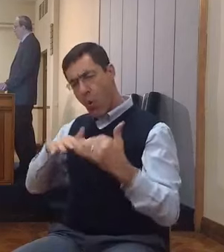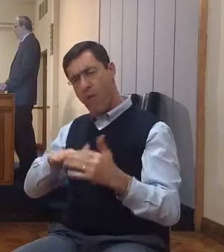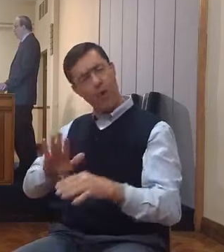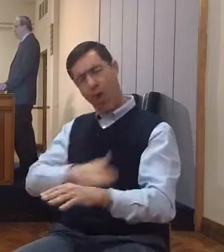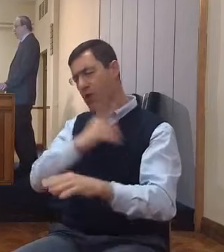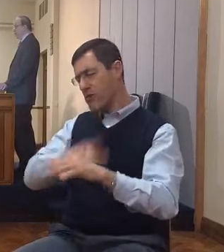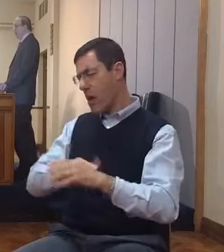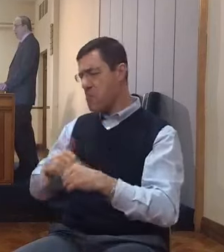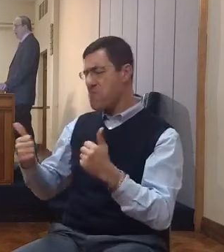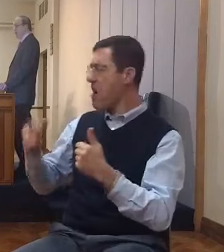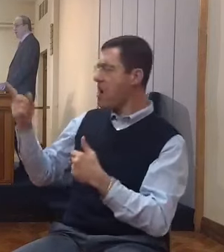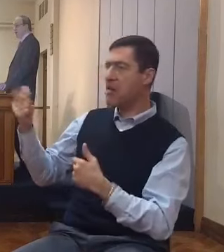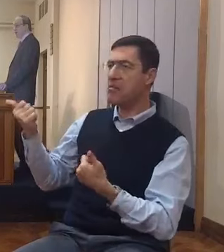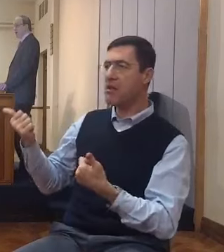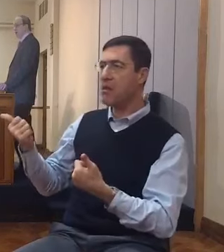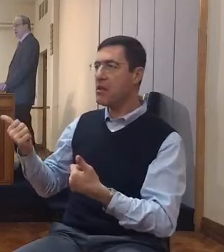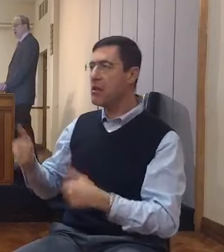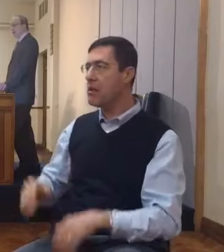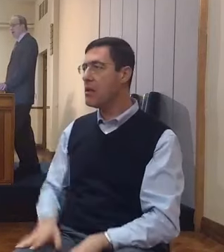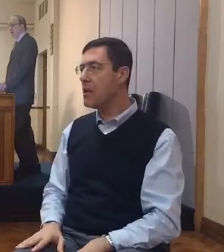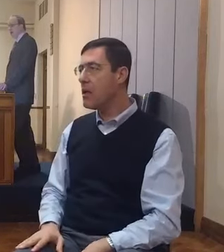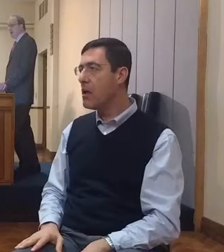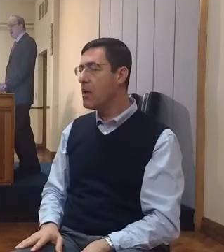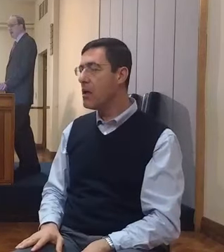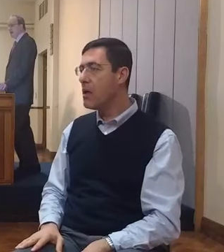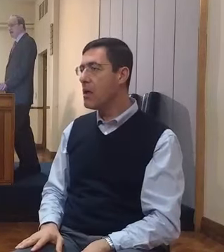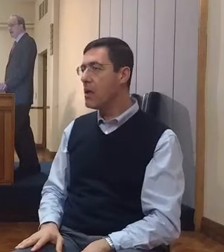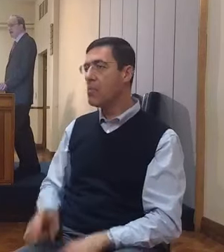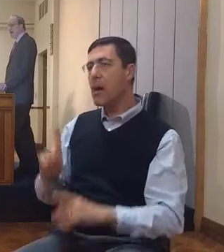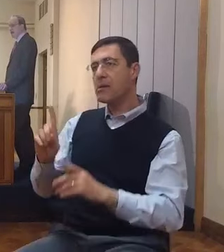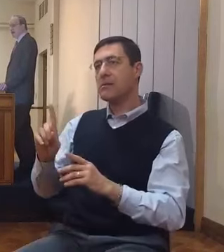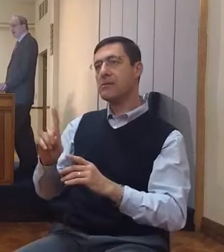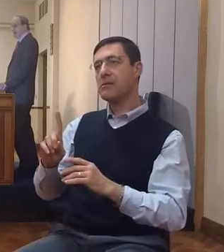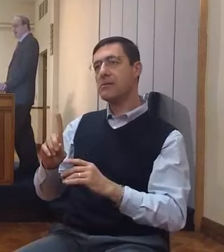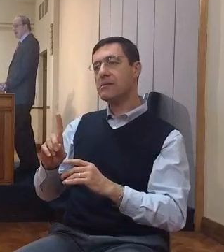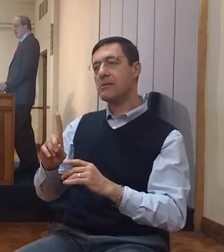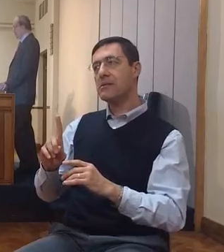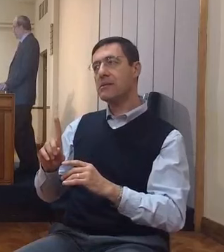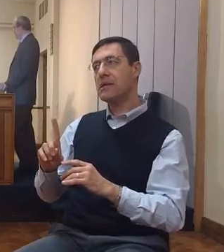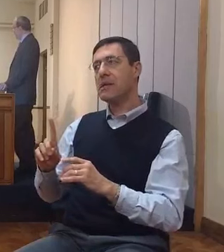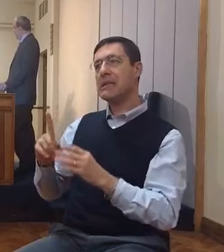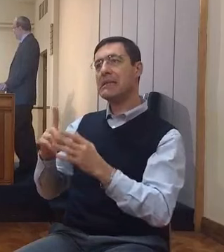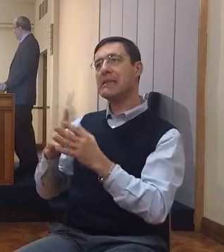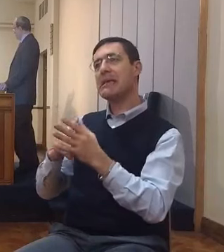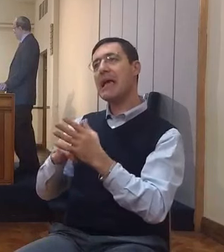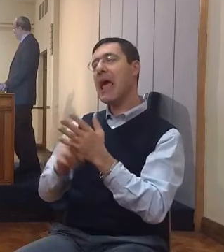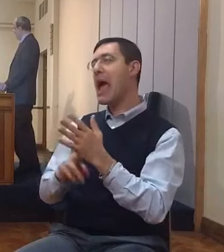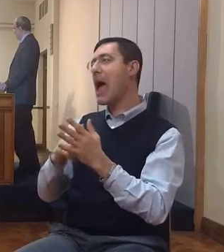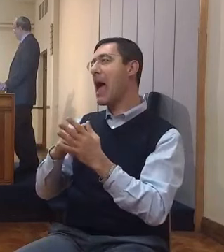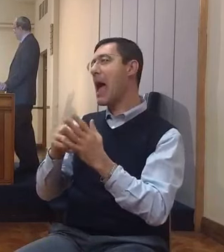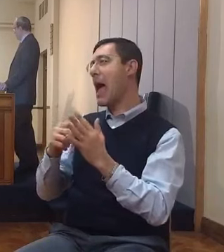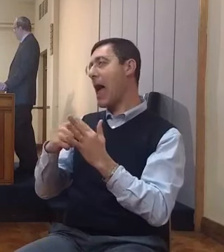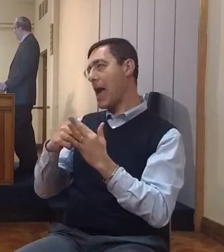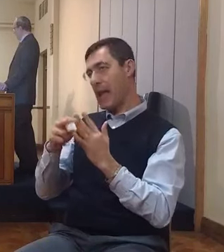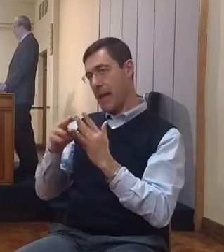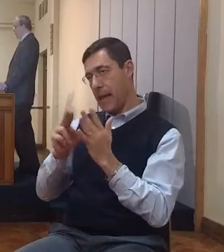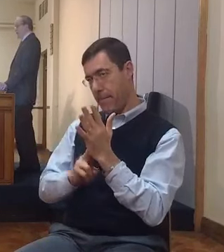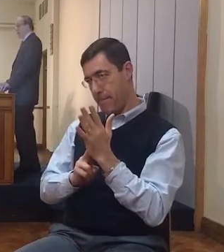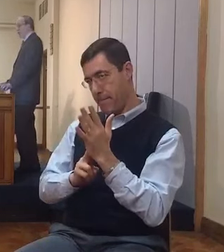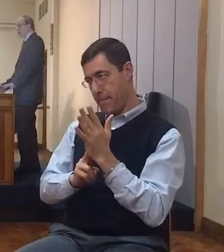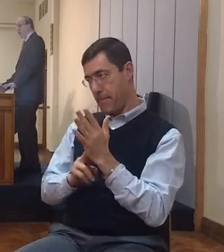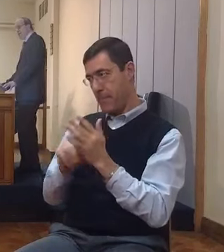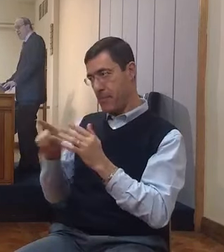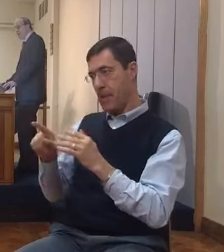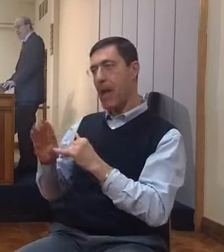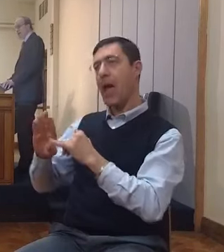The Anakim were left to the very last on Joshua's agenda. But it